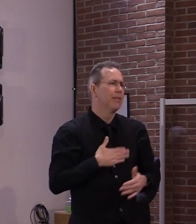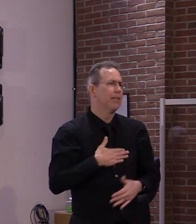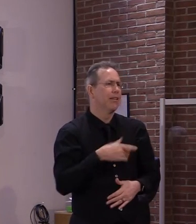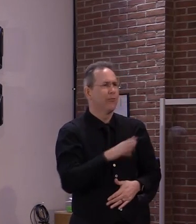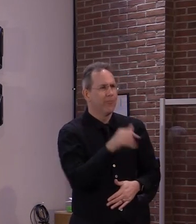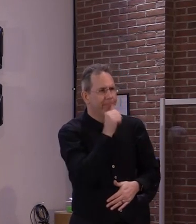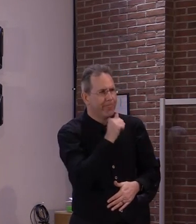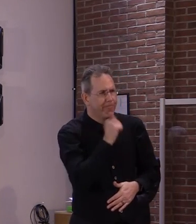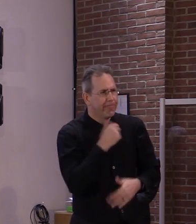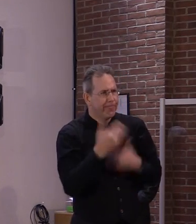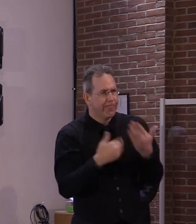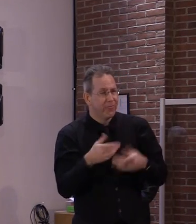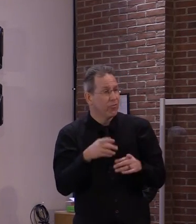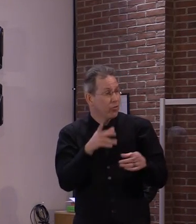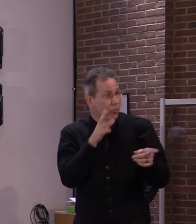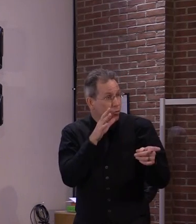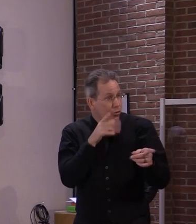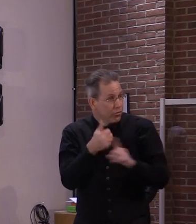into the state,